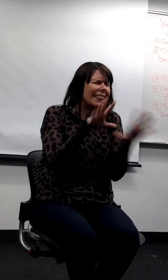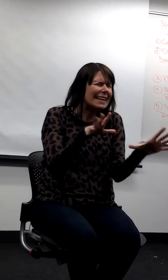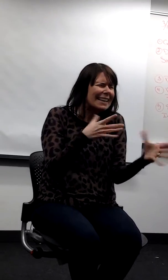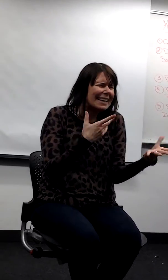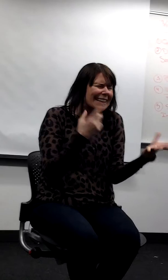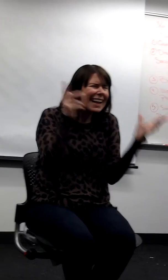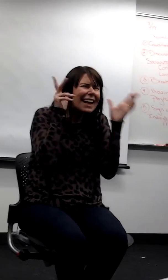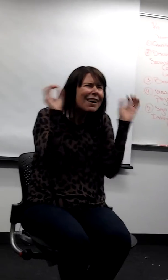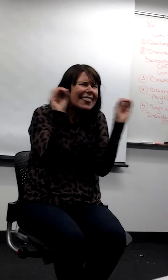me.